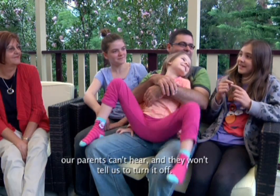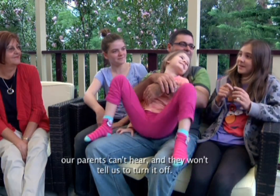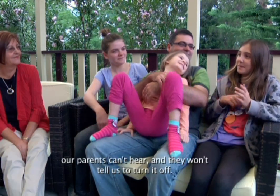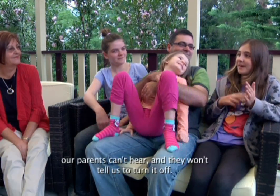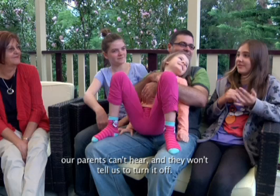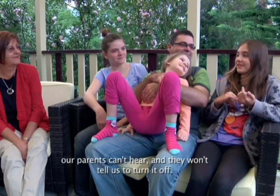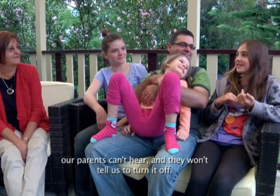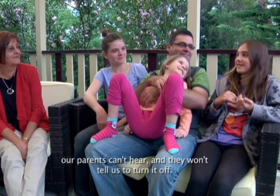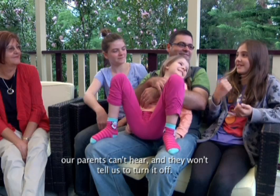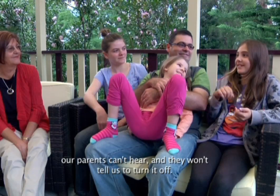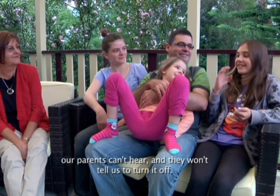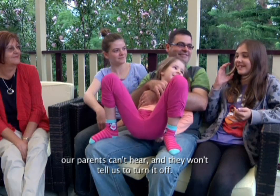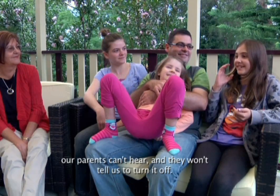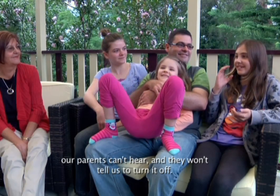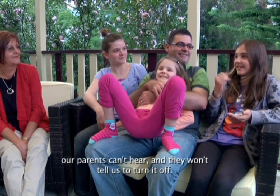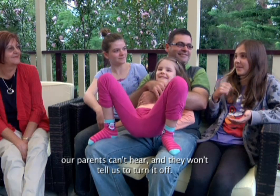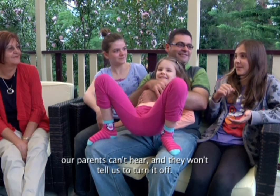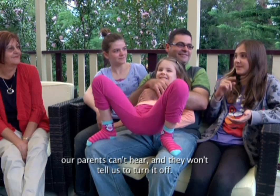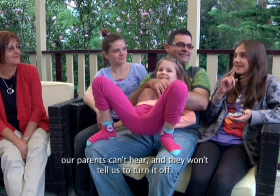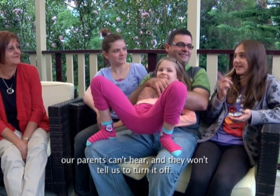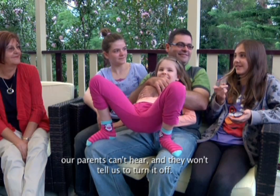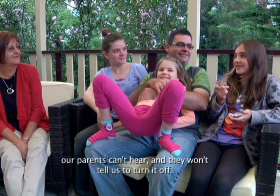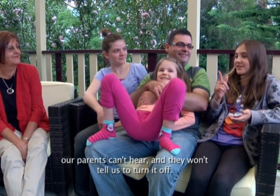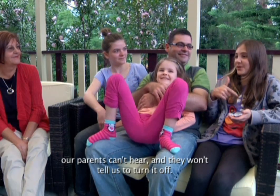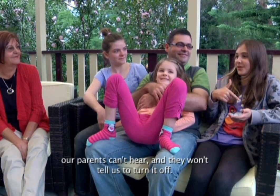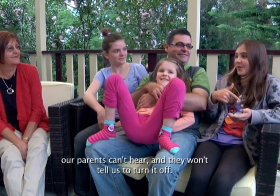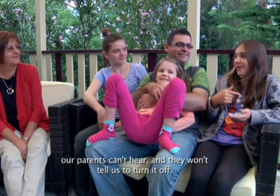our parents can't hear and they won't tell us to turn it off